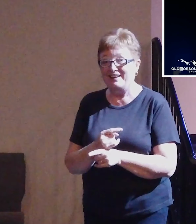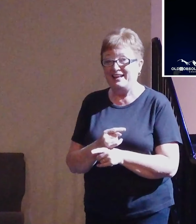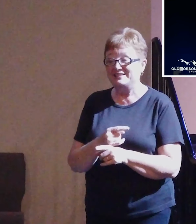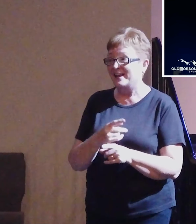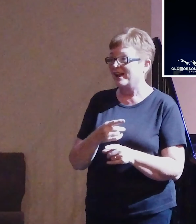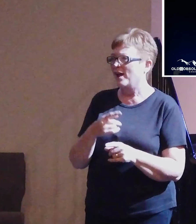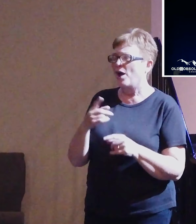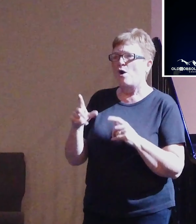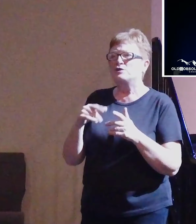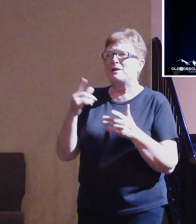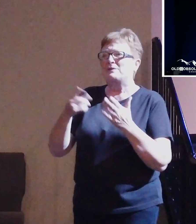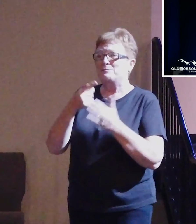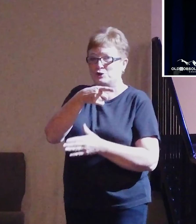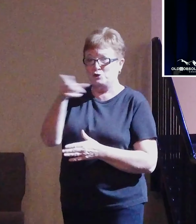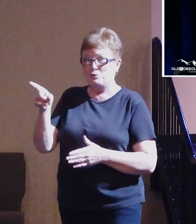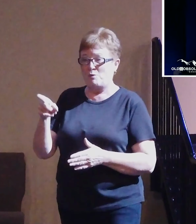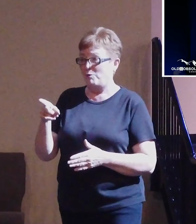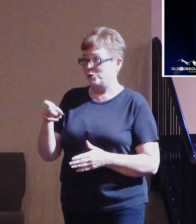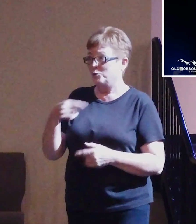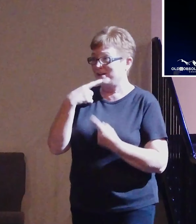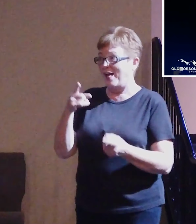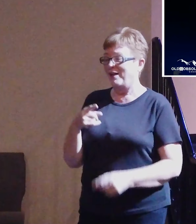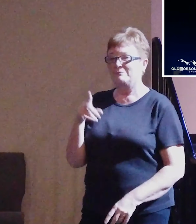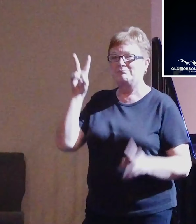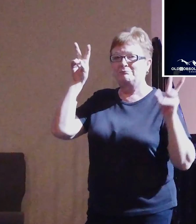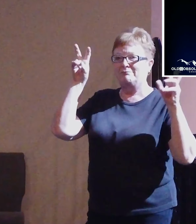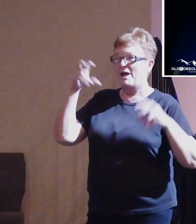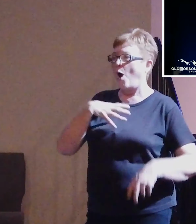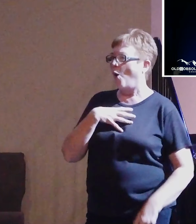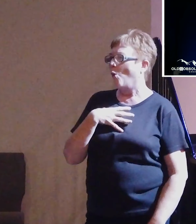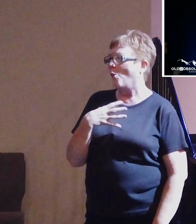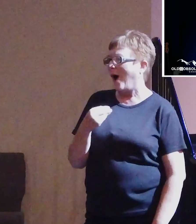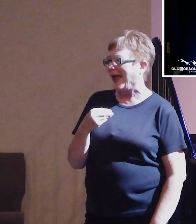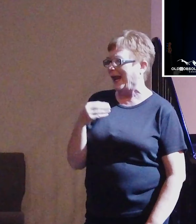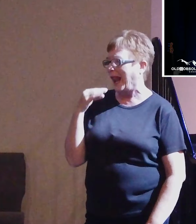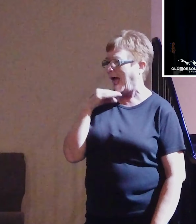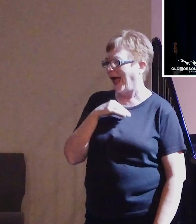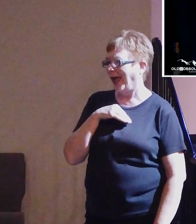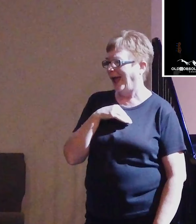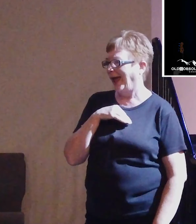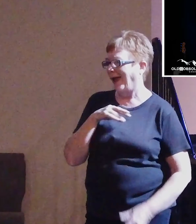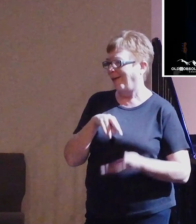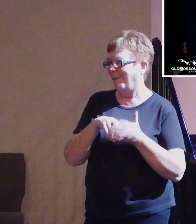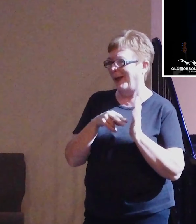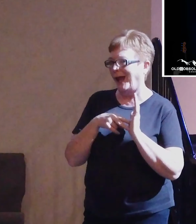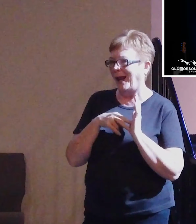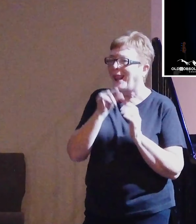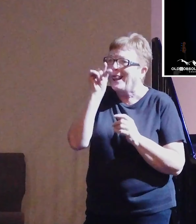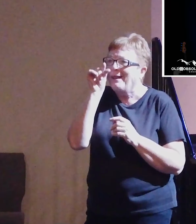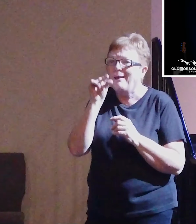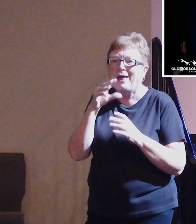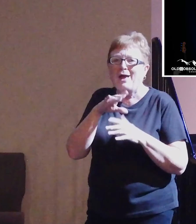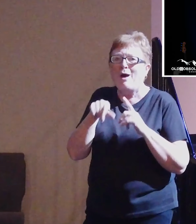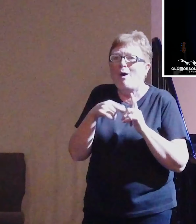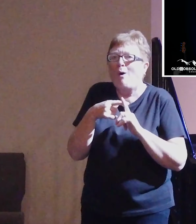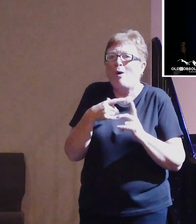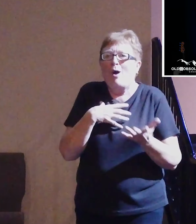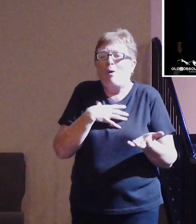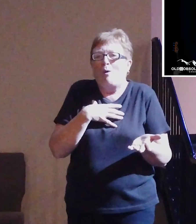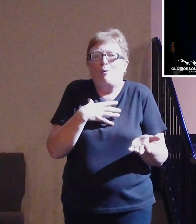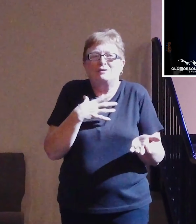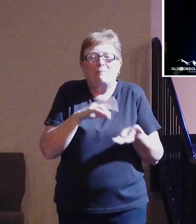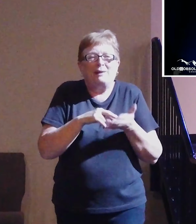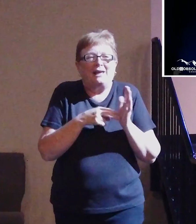What is a white lie? Is that like white adultery, white murder, white covetousness?